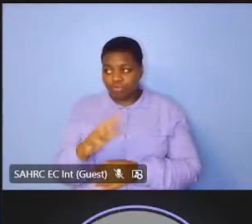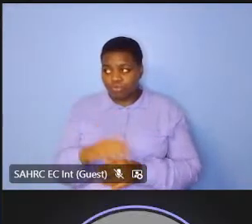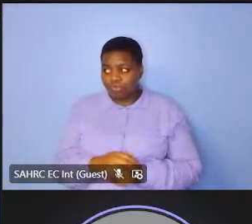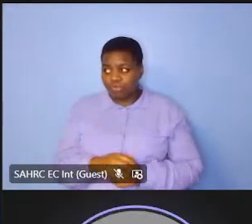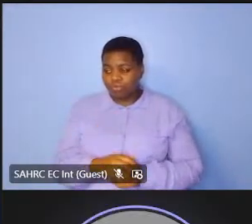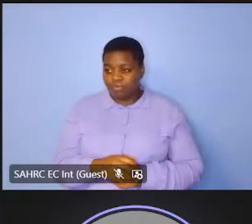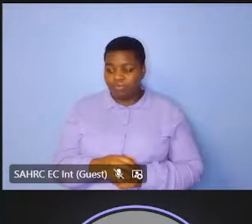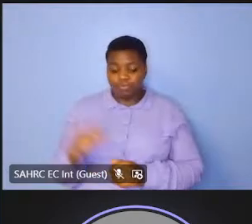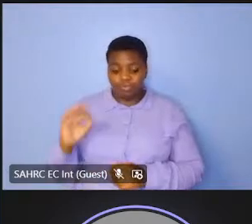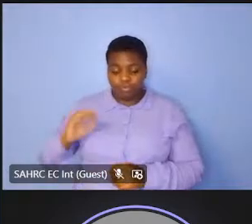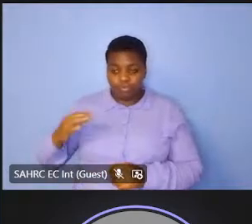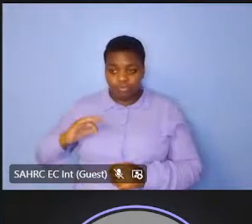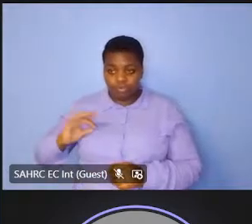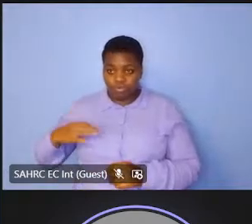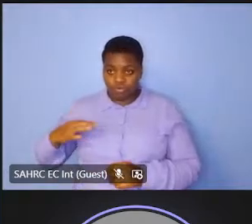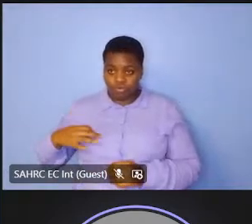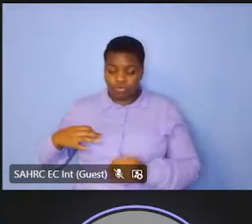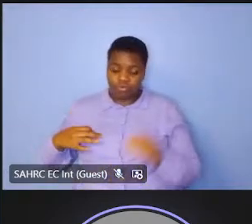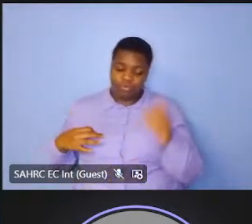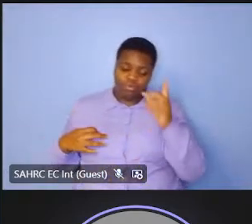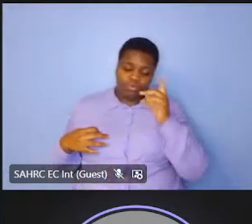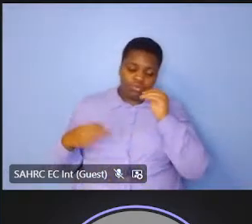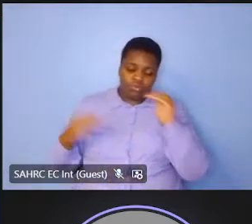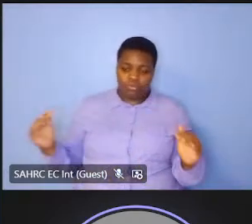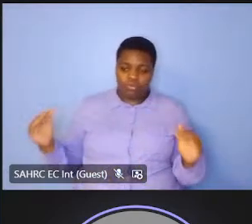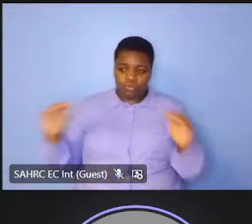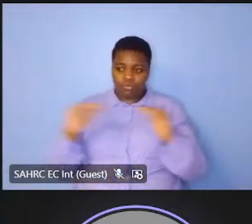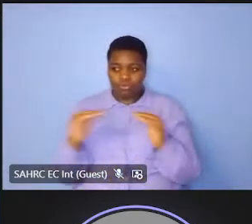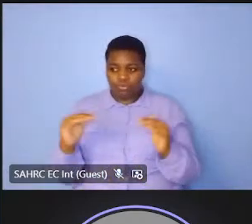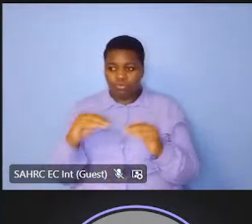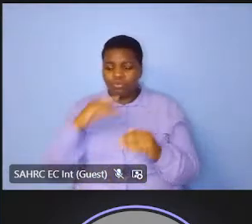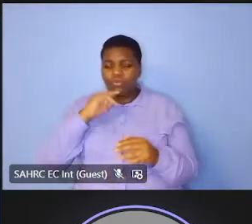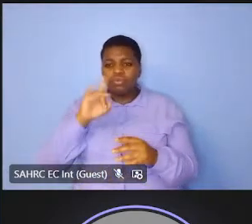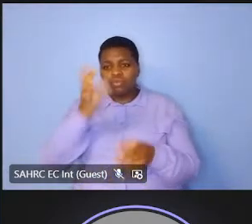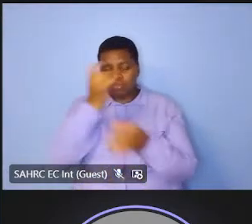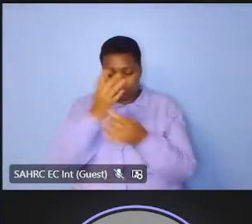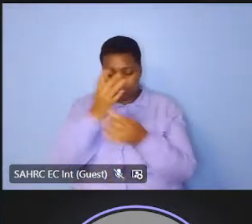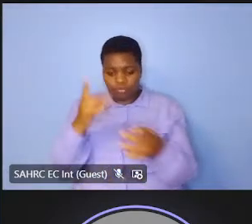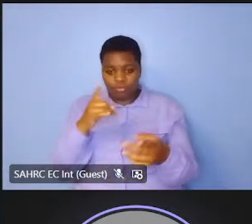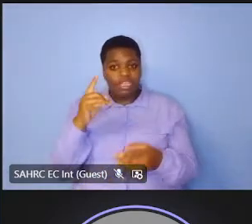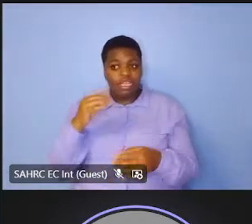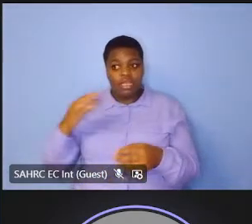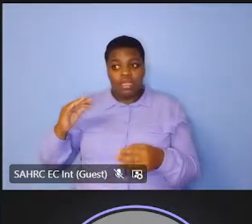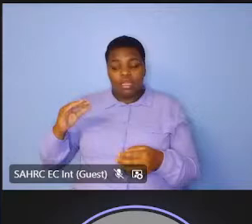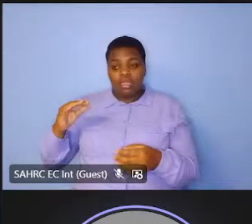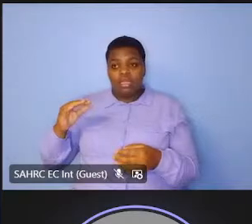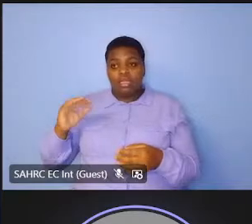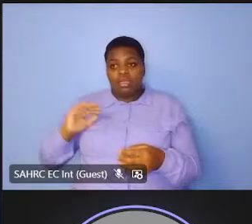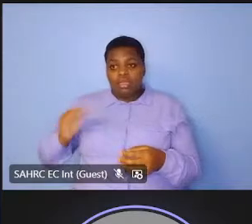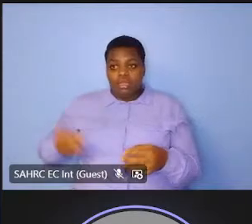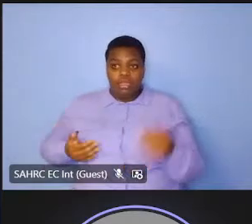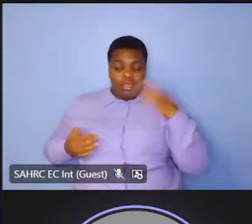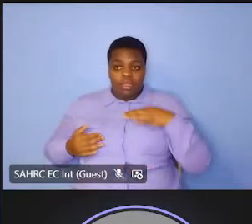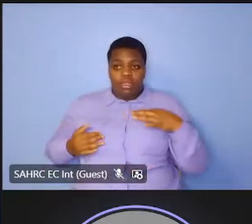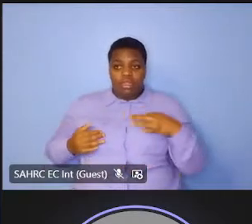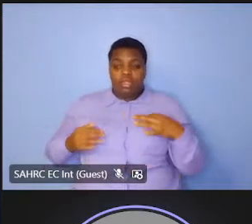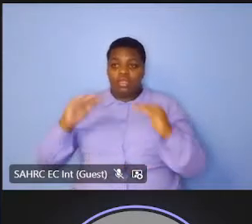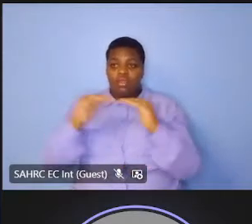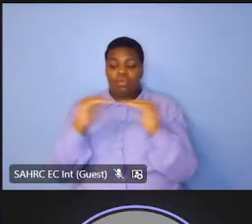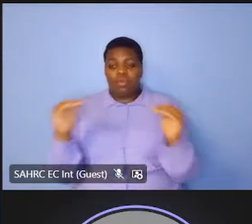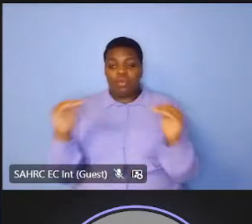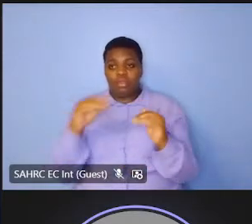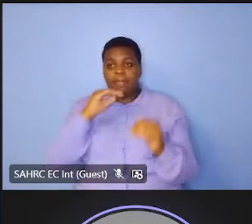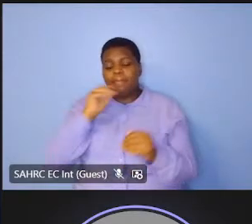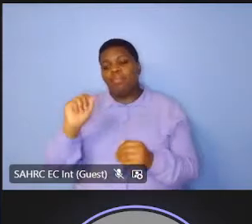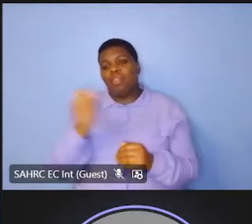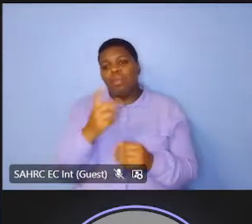Gender equality in schools needs to include the acknowledgement of gender diversity and fluidity, and the recognition that all